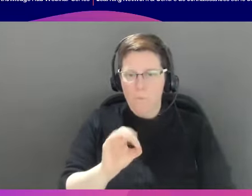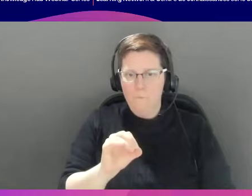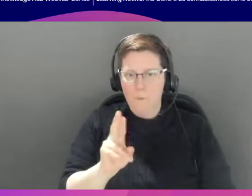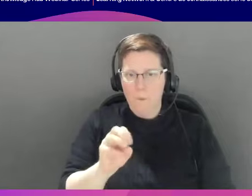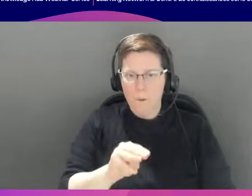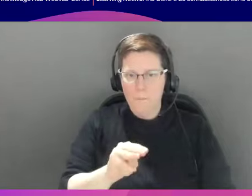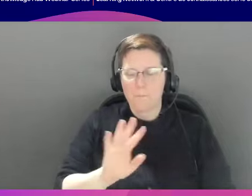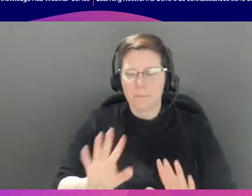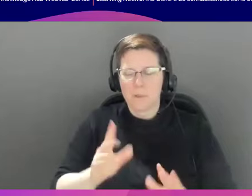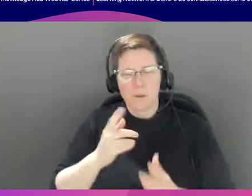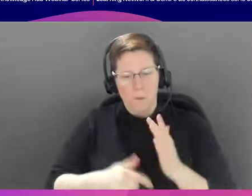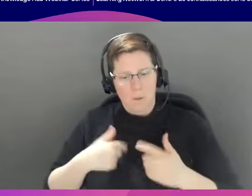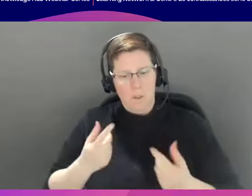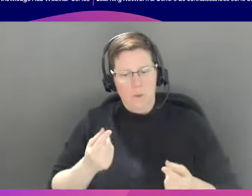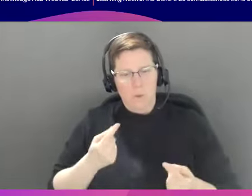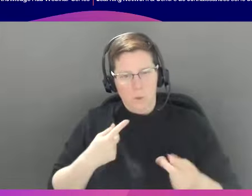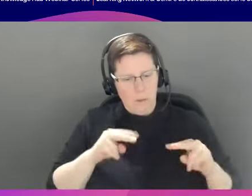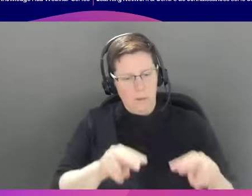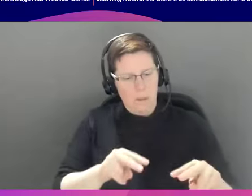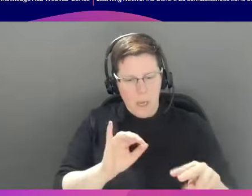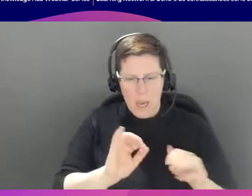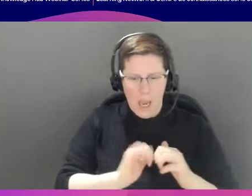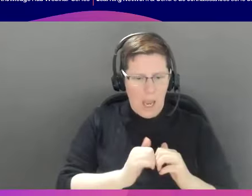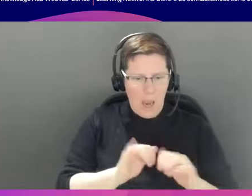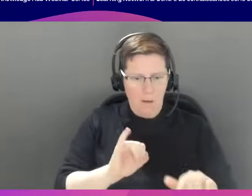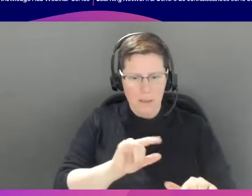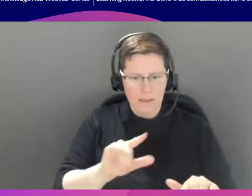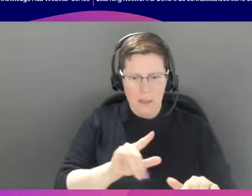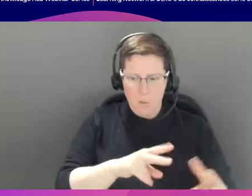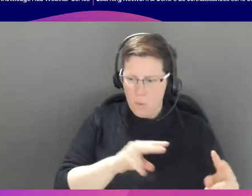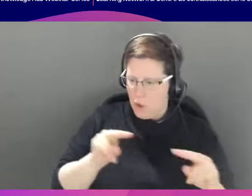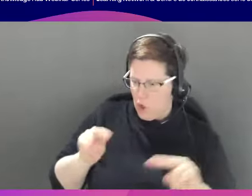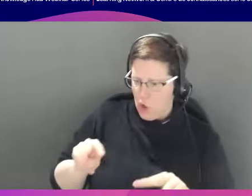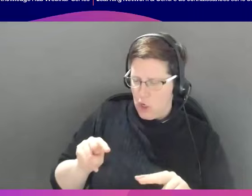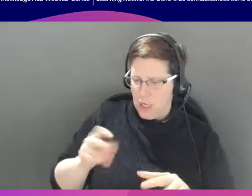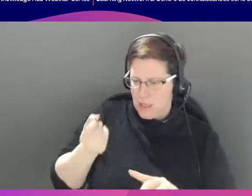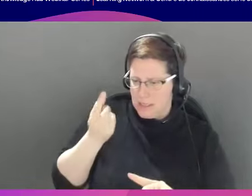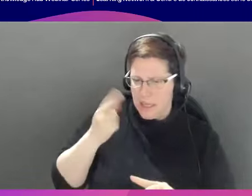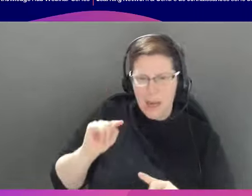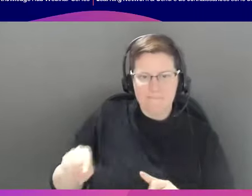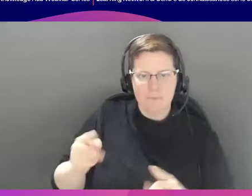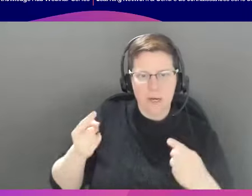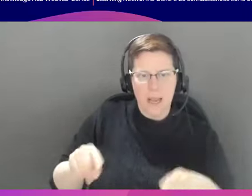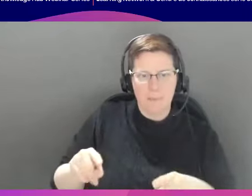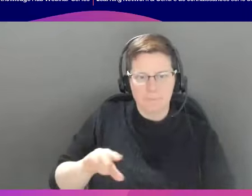incels online would understand and interpret and react to the Manassian van attack. And so I compared these findings of how